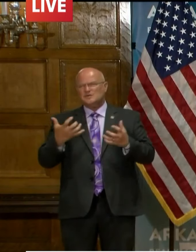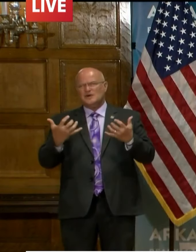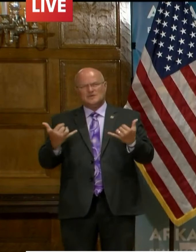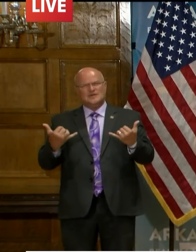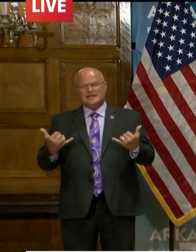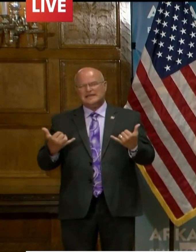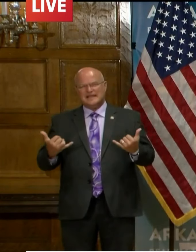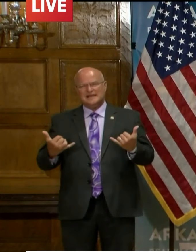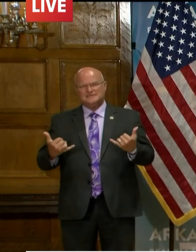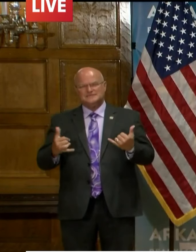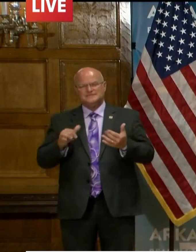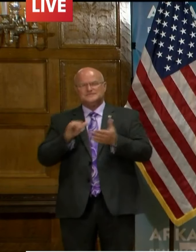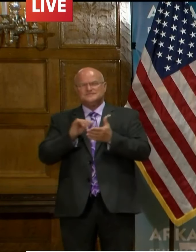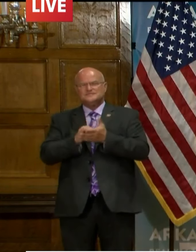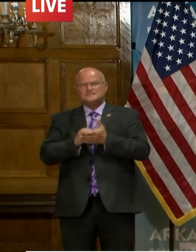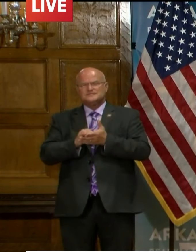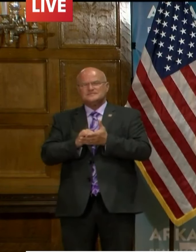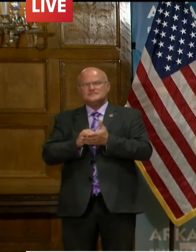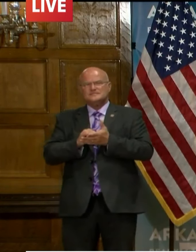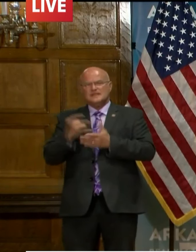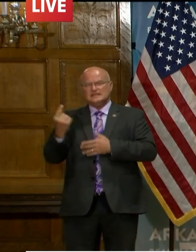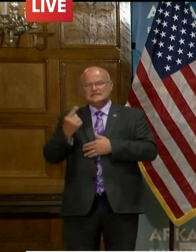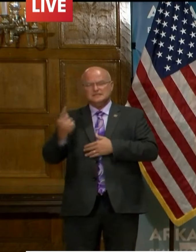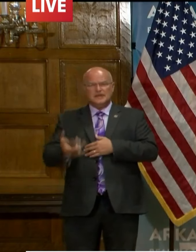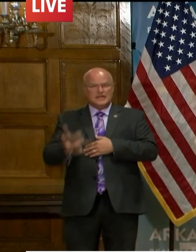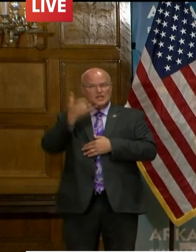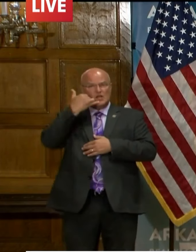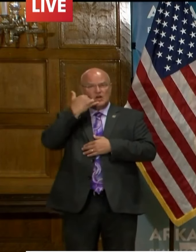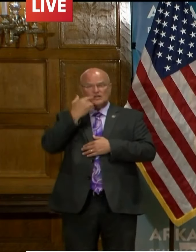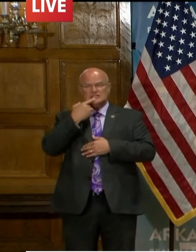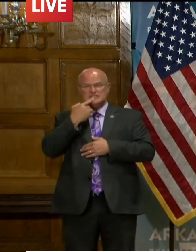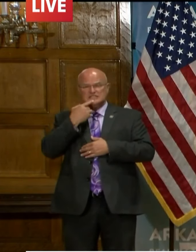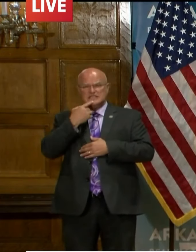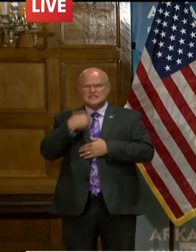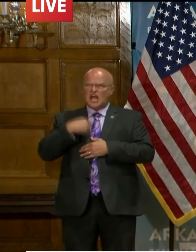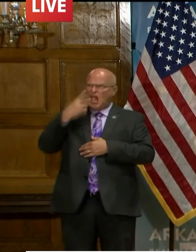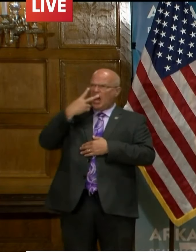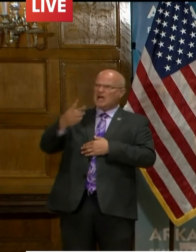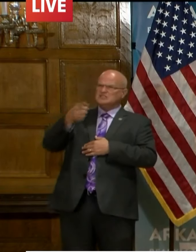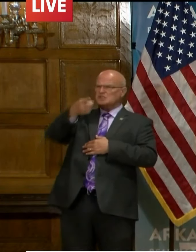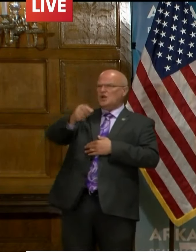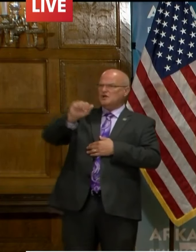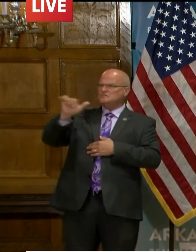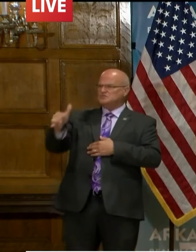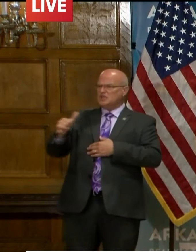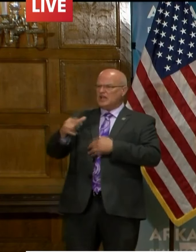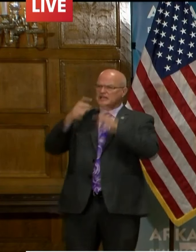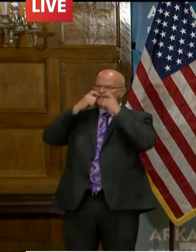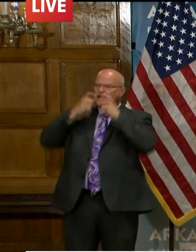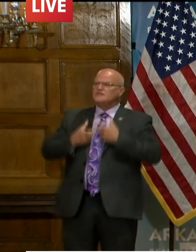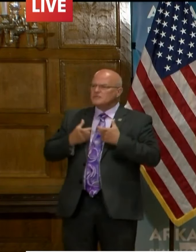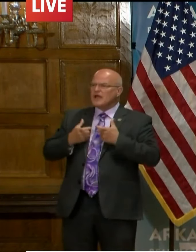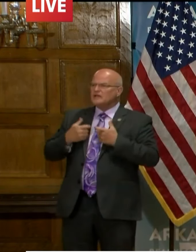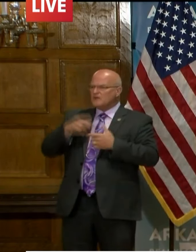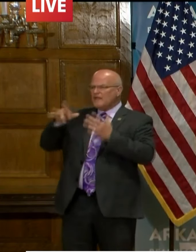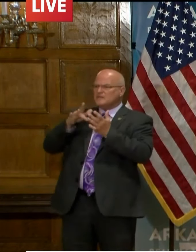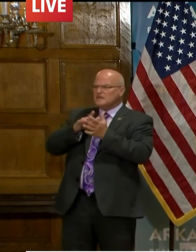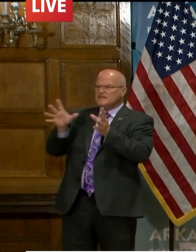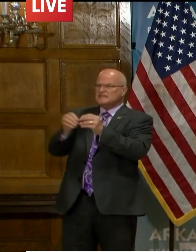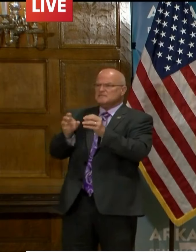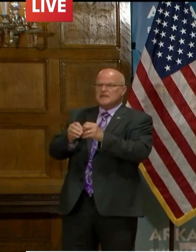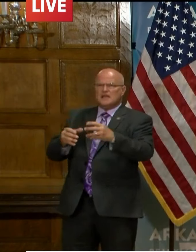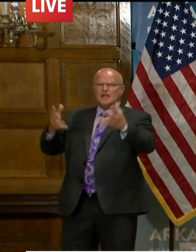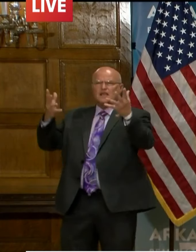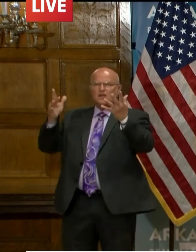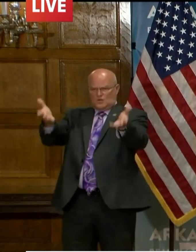right now, is that somebody calls up and said, hey, I saw Jay take his mask off right in the middle of this